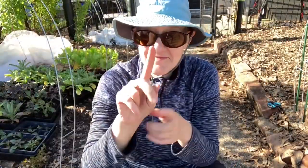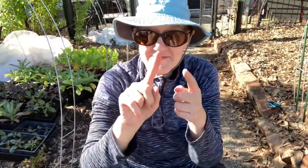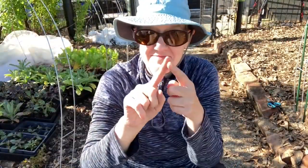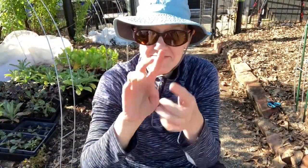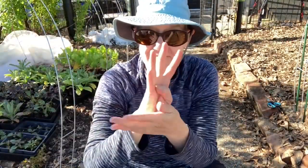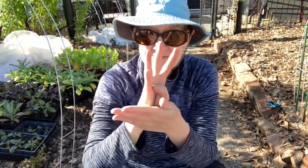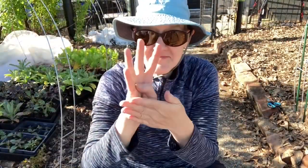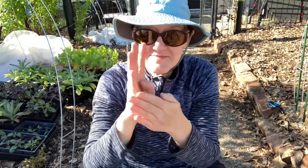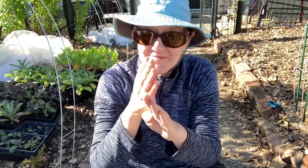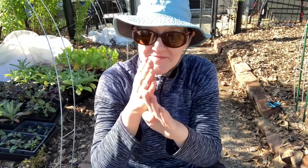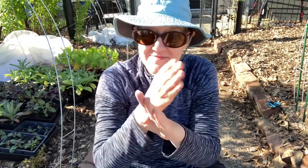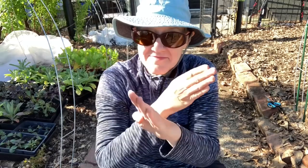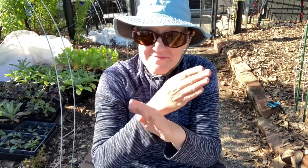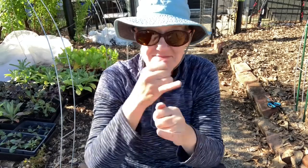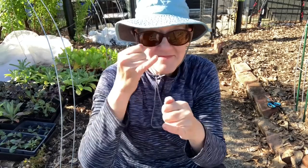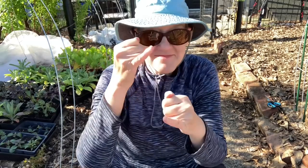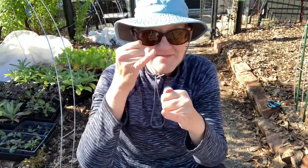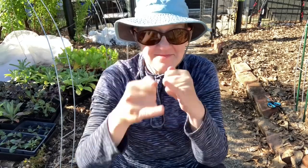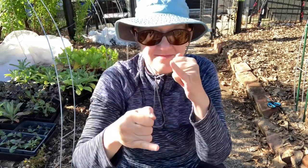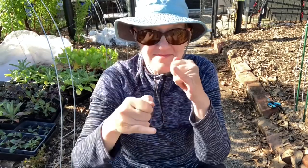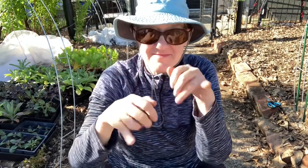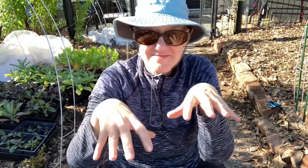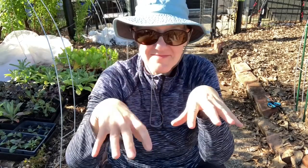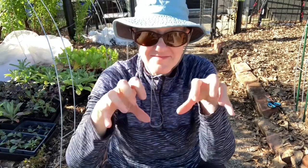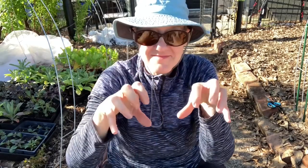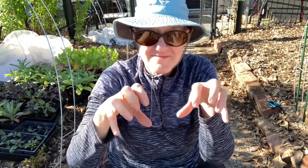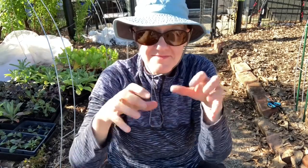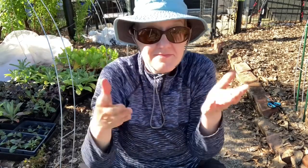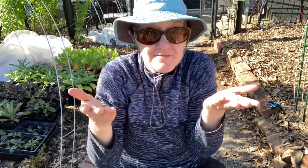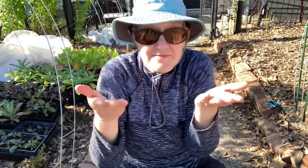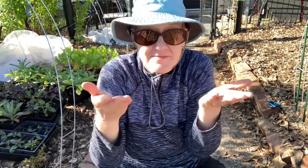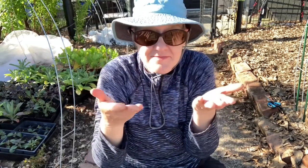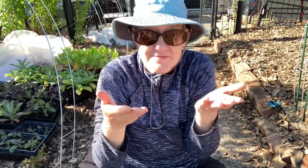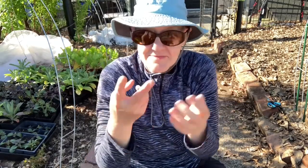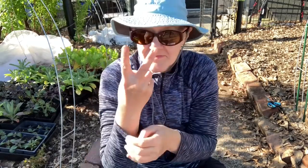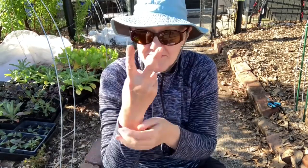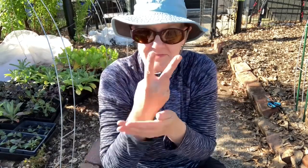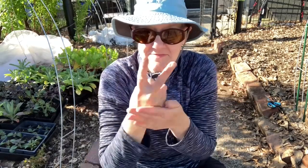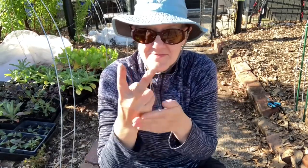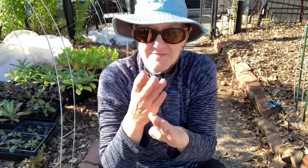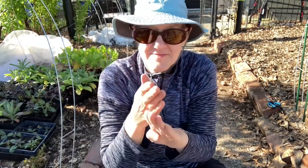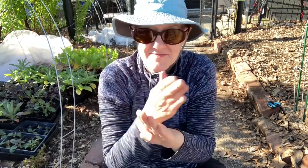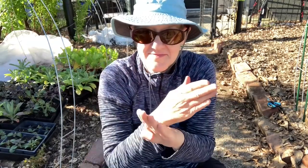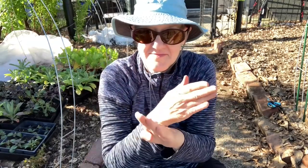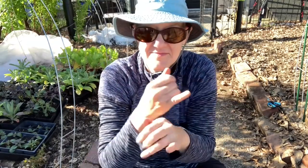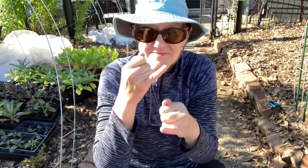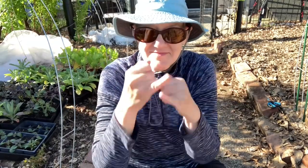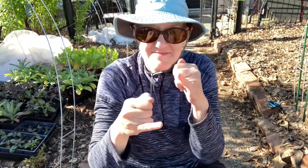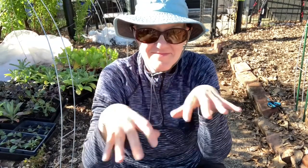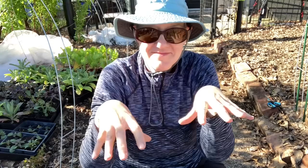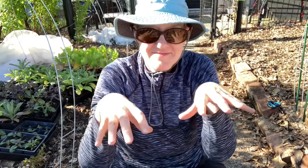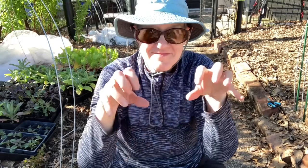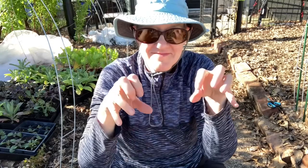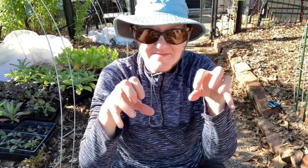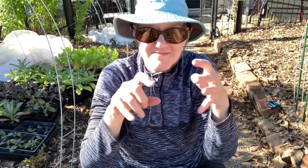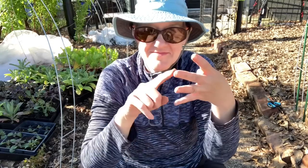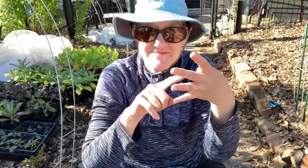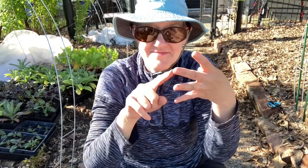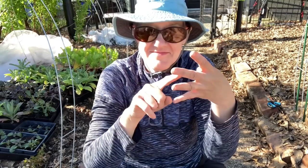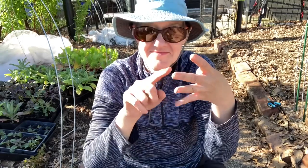Now you're going to want to plant your broccoli Rabe in the garden 2 to 4 weeks before your last frost. Now right now it's